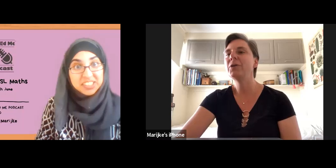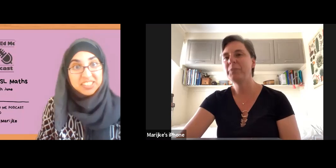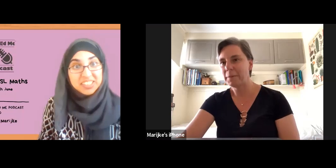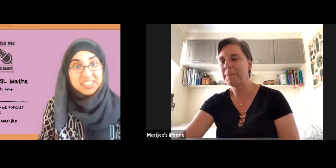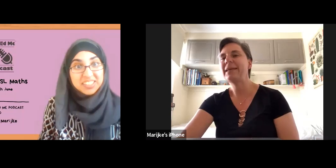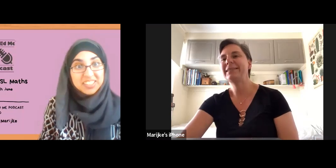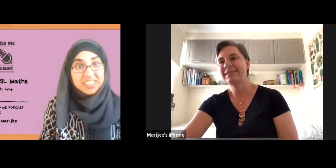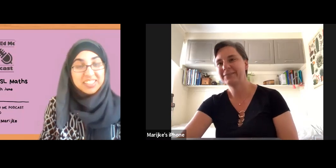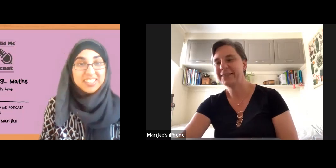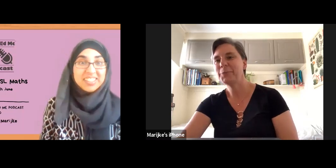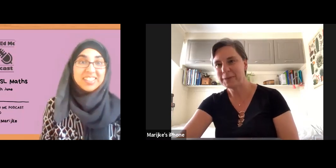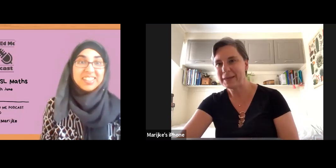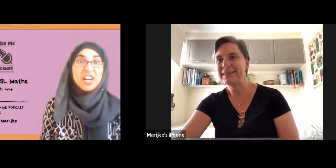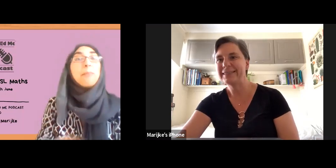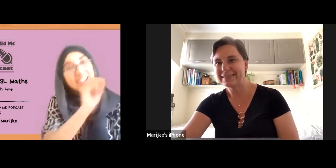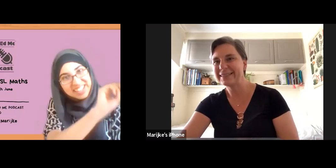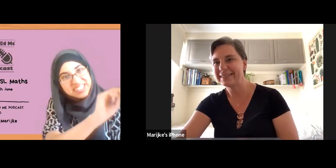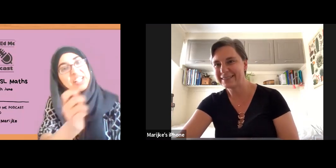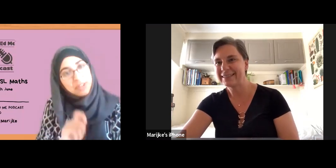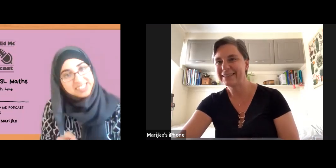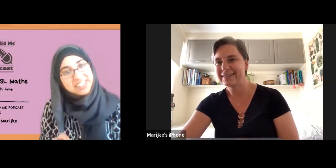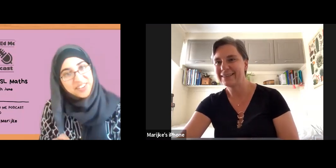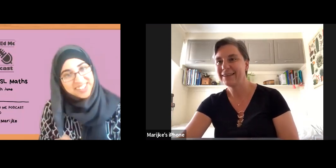be amazed. You'd be amazed. But I guess they can write it though, can't they?